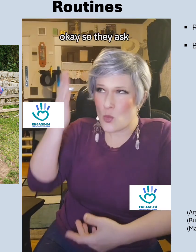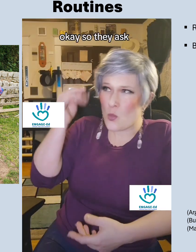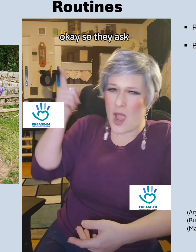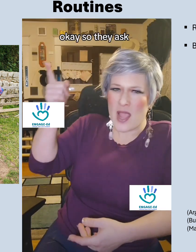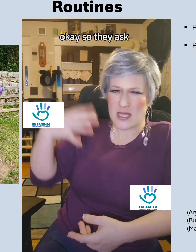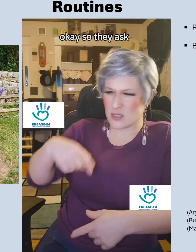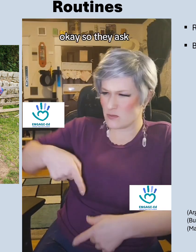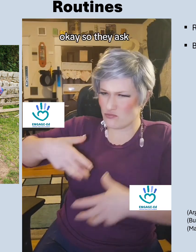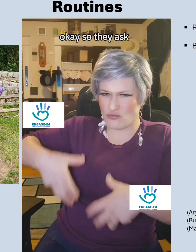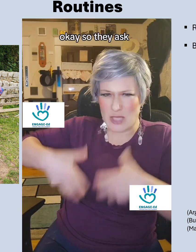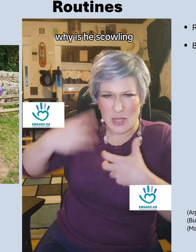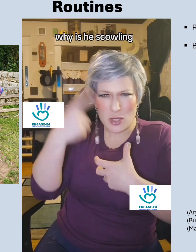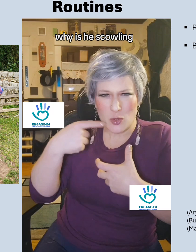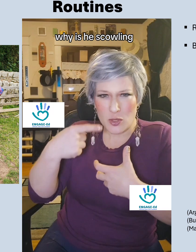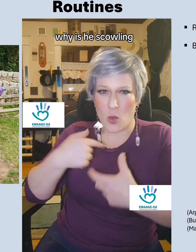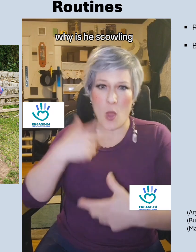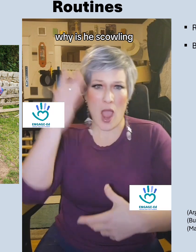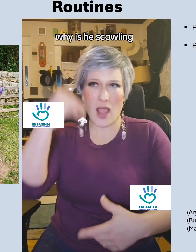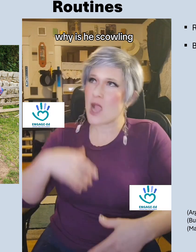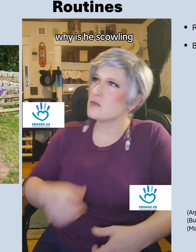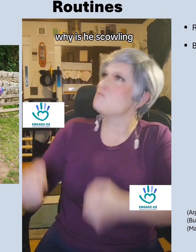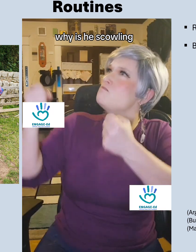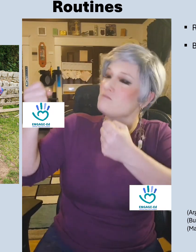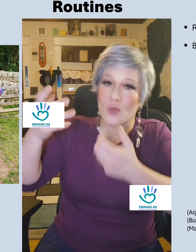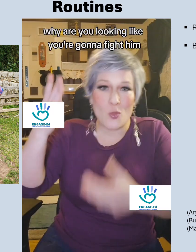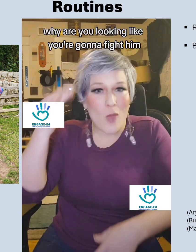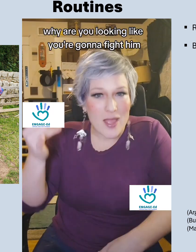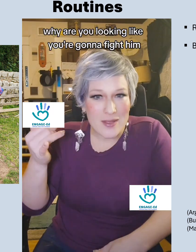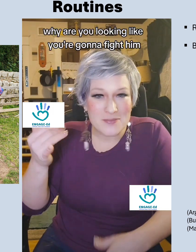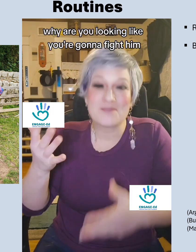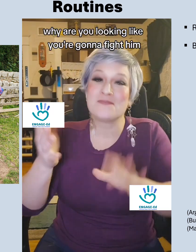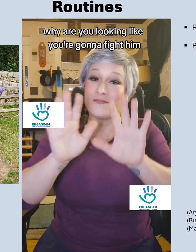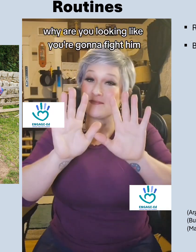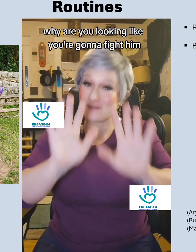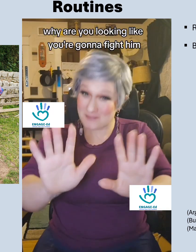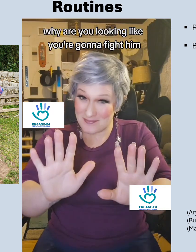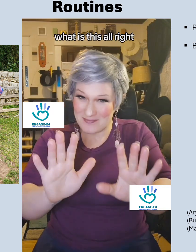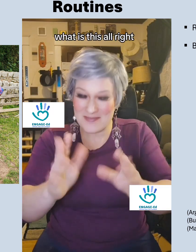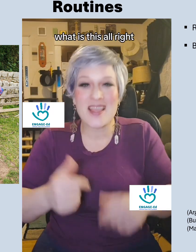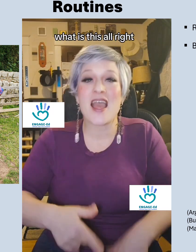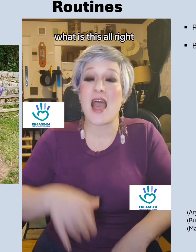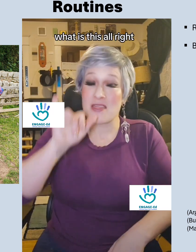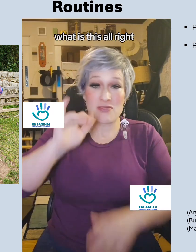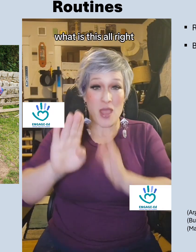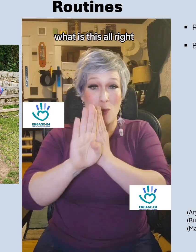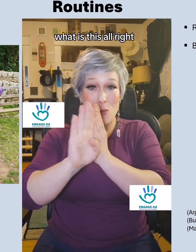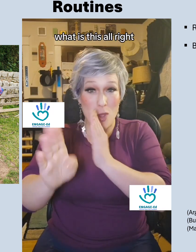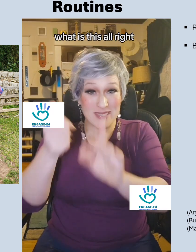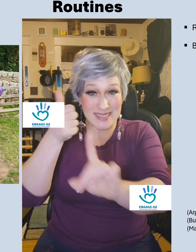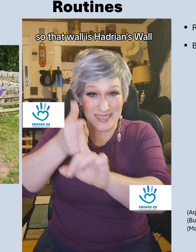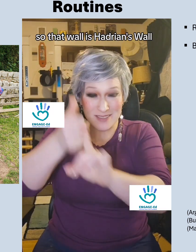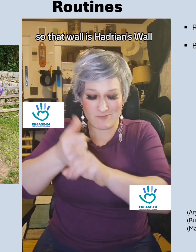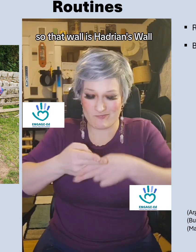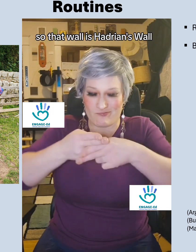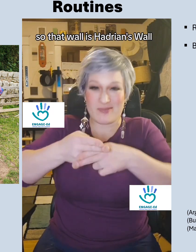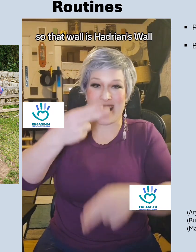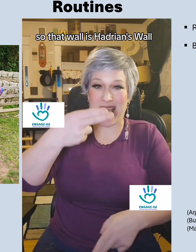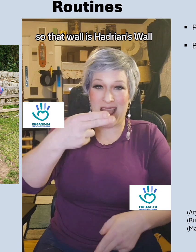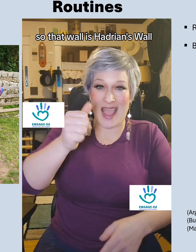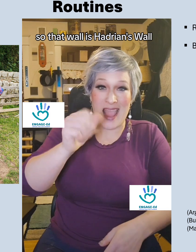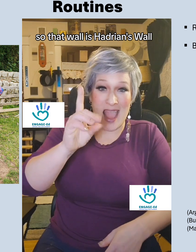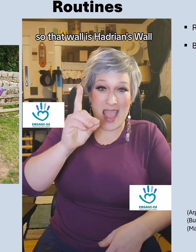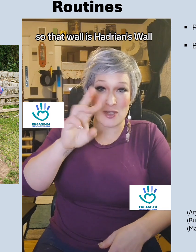Okay. So they ask, why is he scowling? Why are you looking like you're going to fight him? What is this? All right. So that